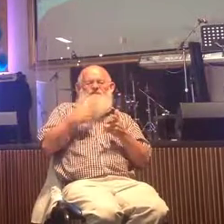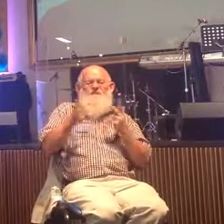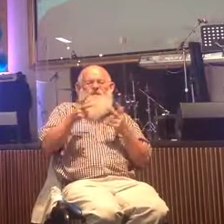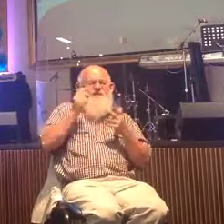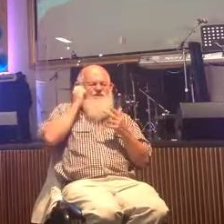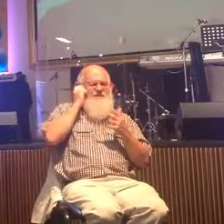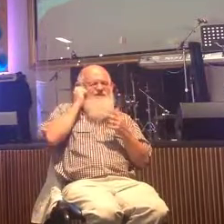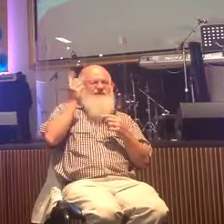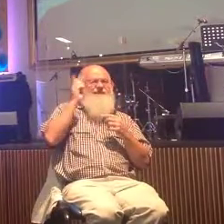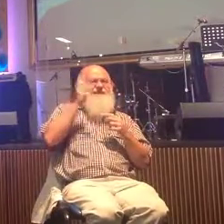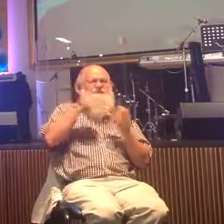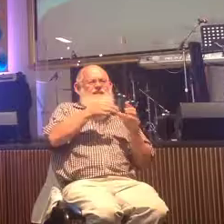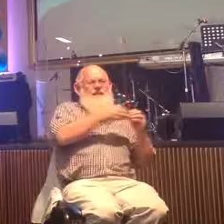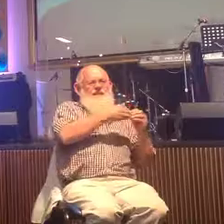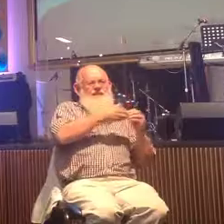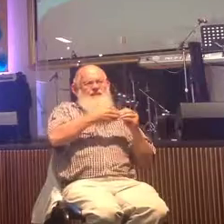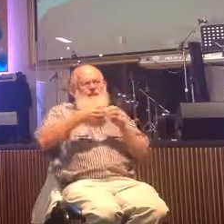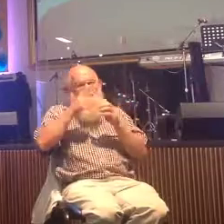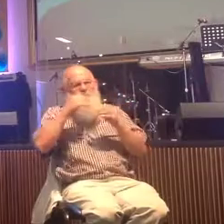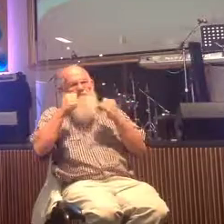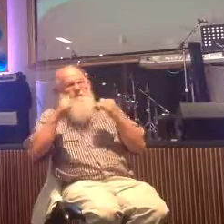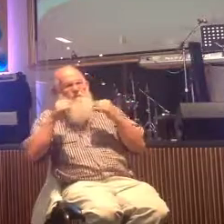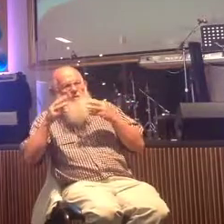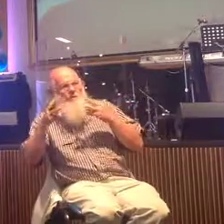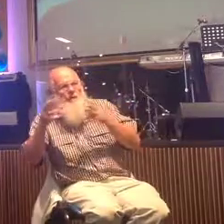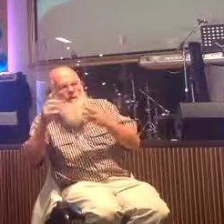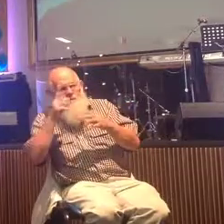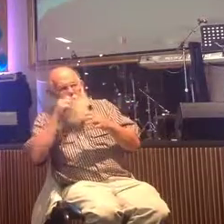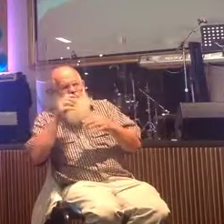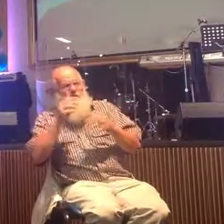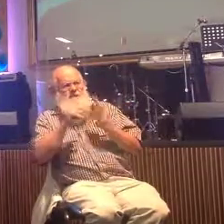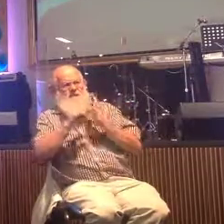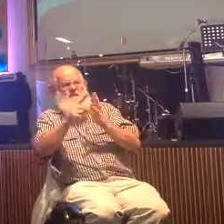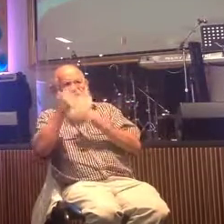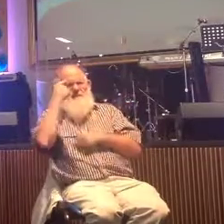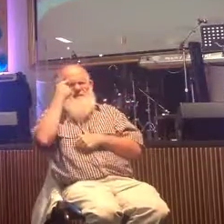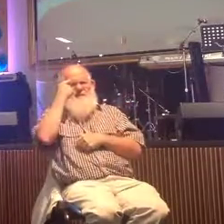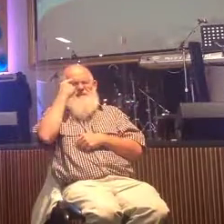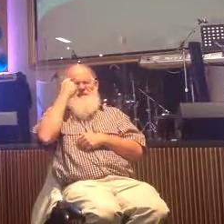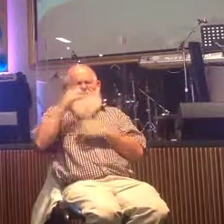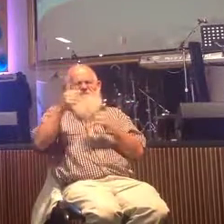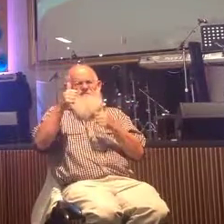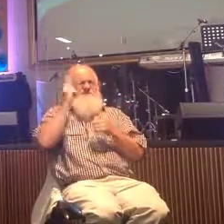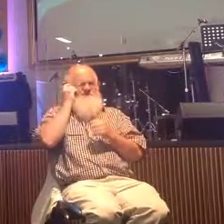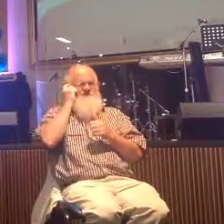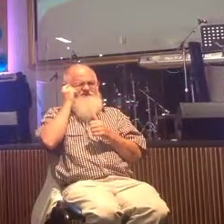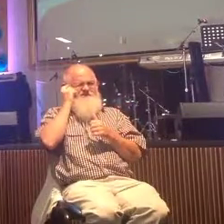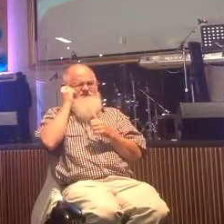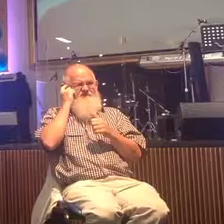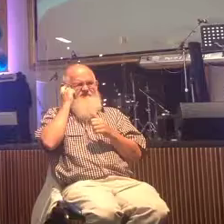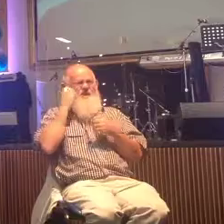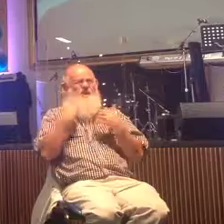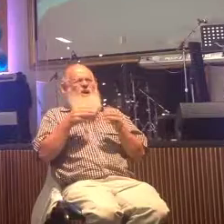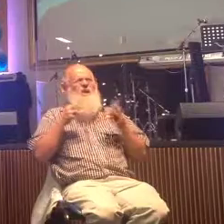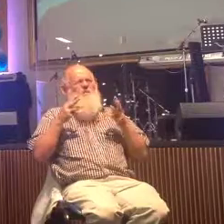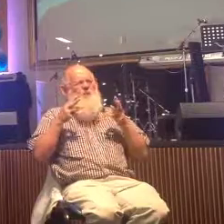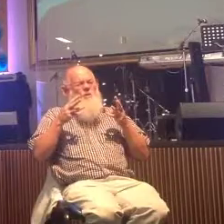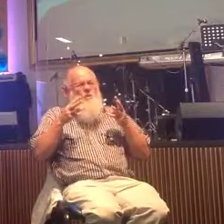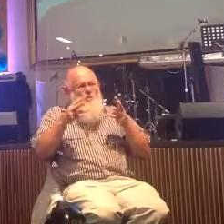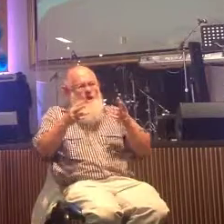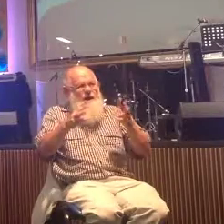what it was like, brother. And on the way, in the boat, across the lake, in the dead of night, they have this